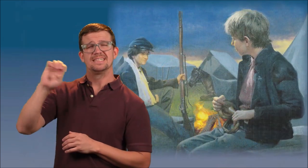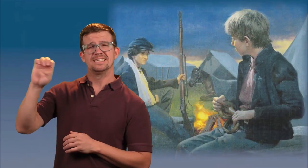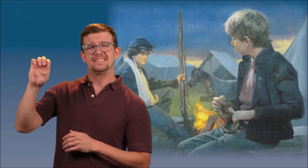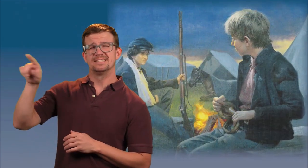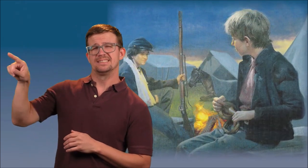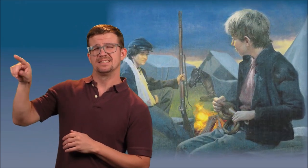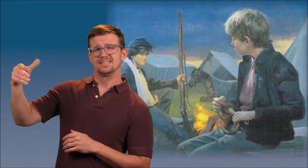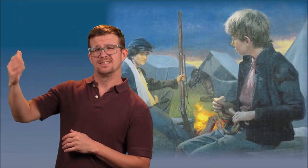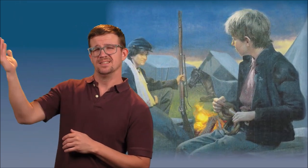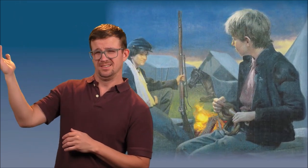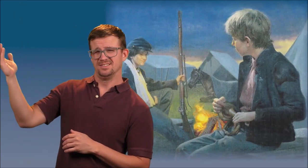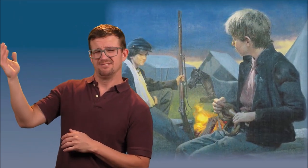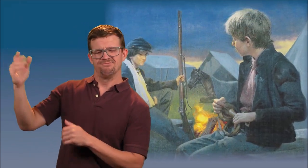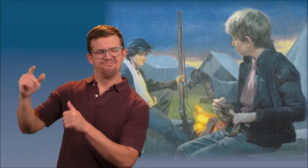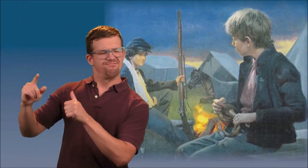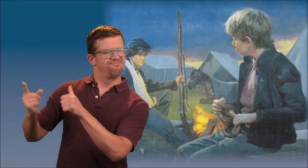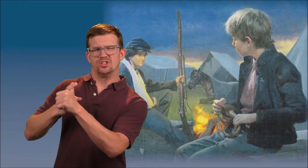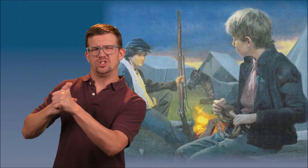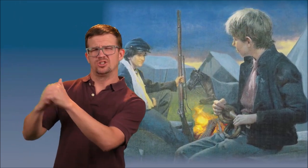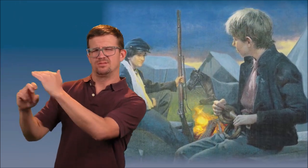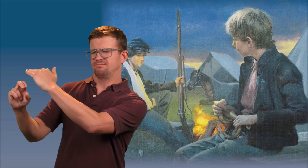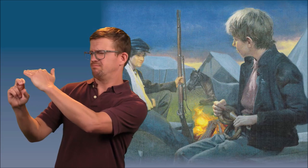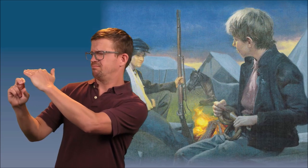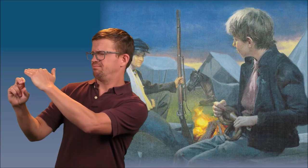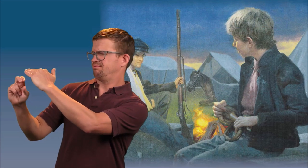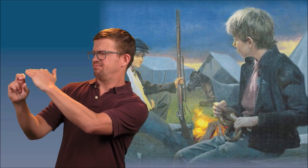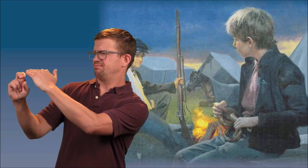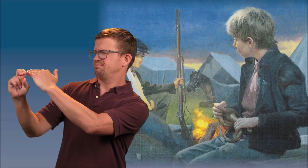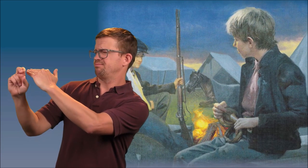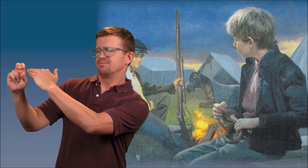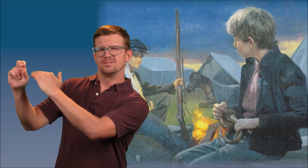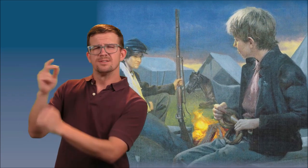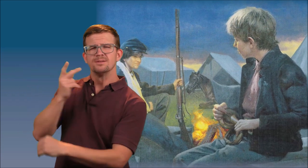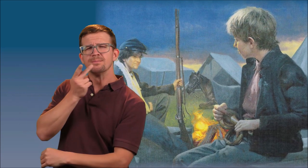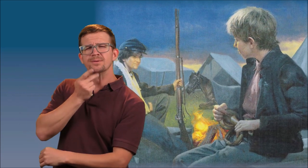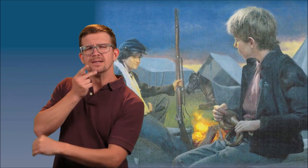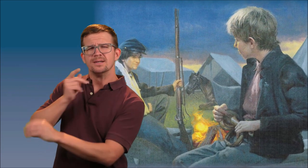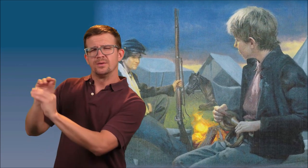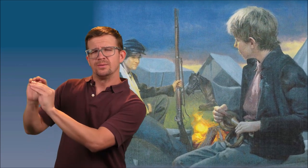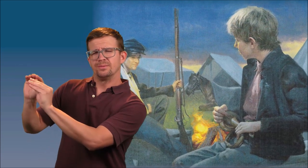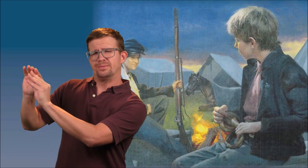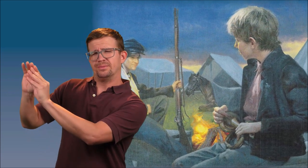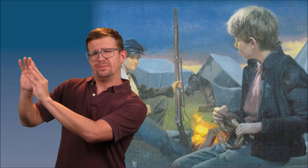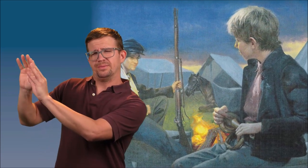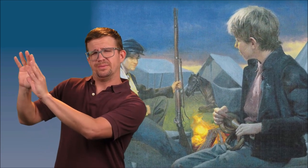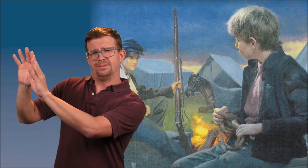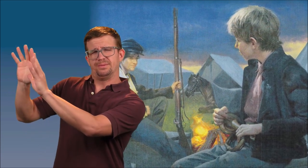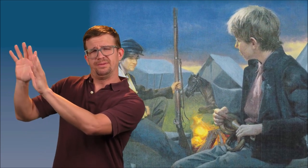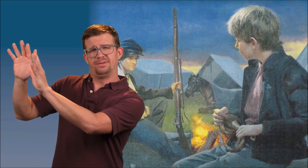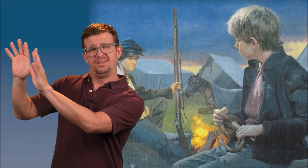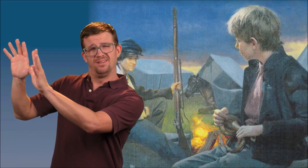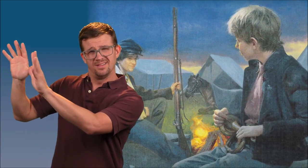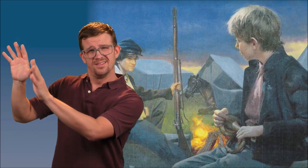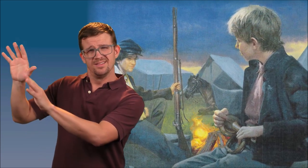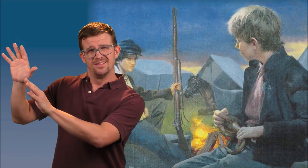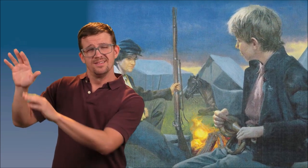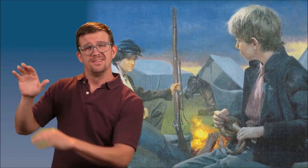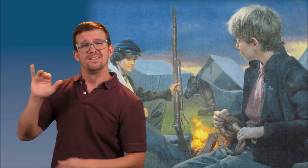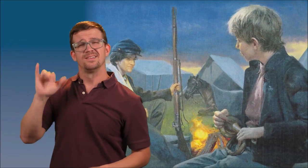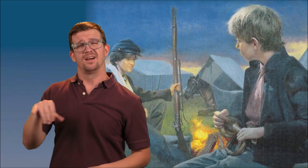And when the first pale pink blush of dawn crept into the eastern sky, he sat by the